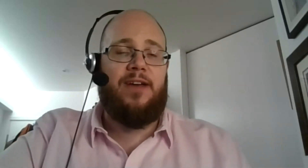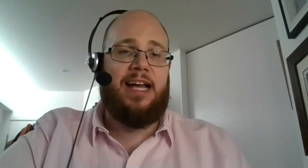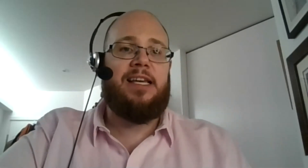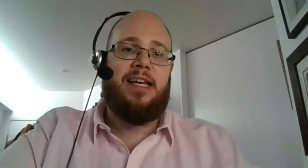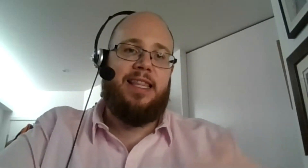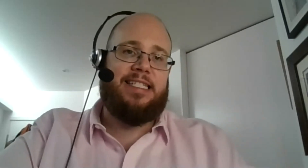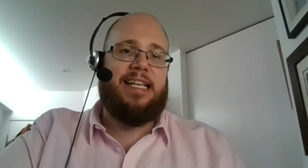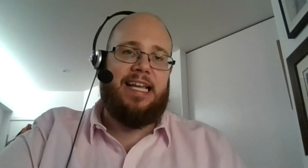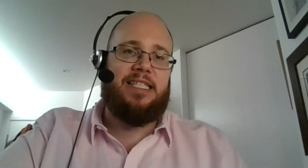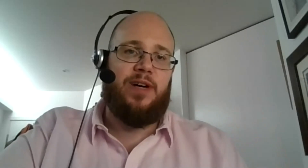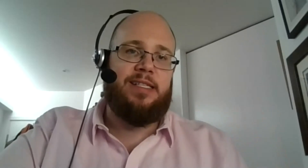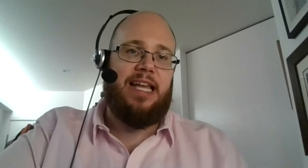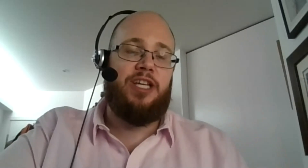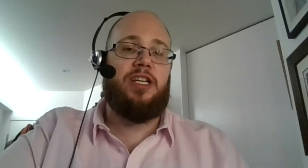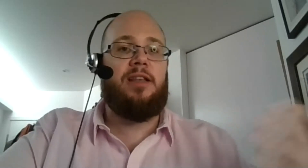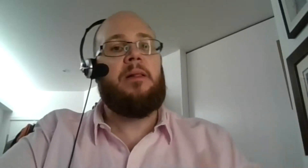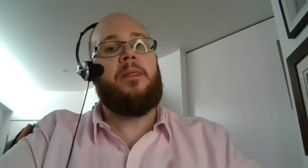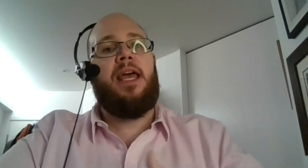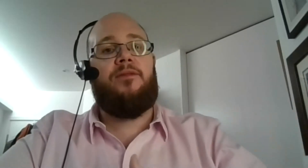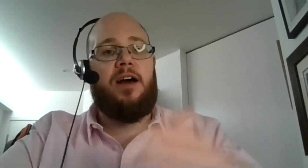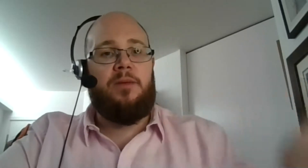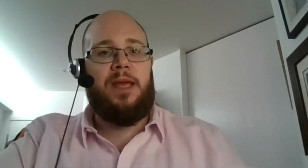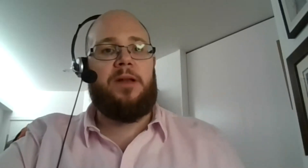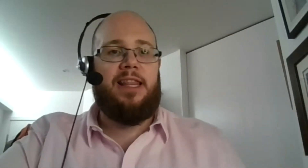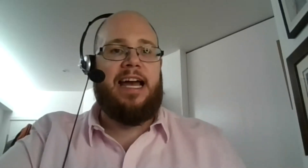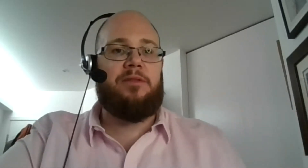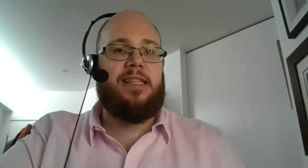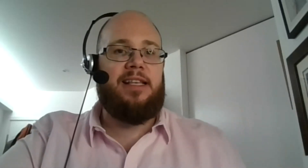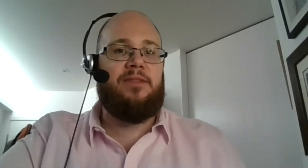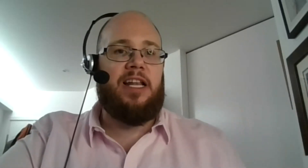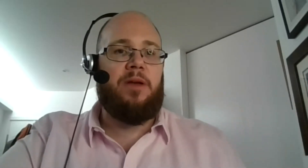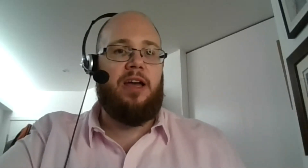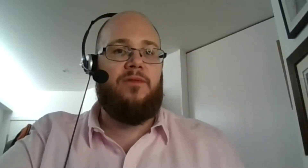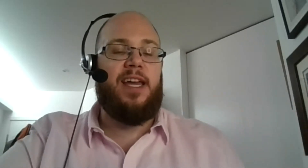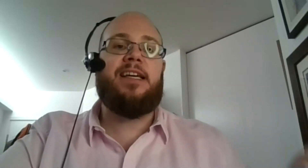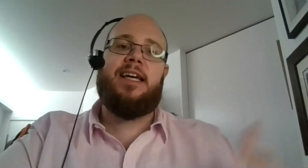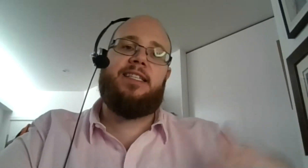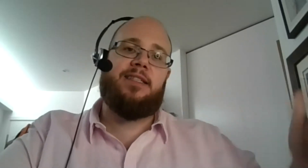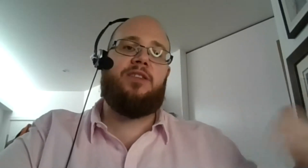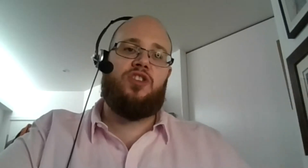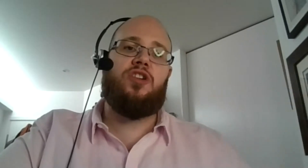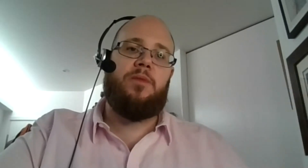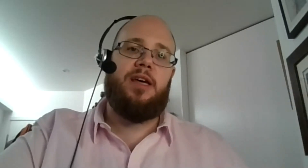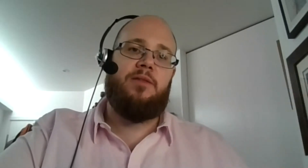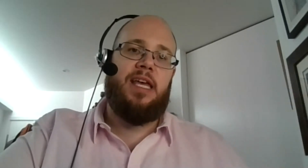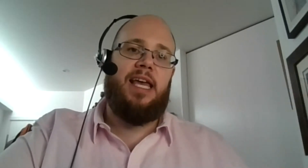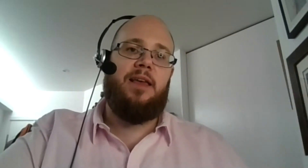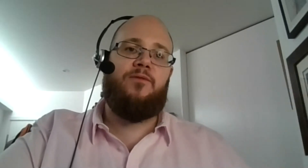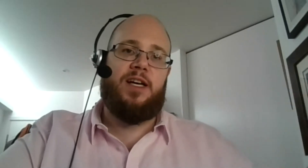had their 10 days of isolation. If other people in the house then develop COVID, it doesn't stop the first